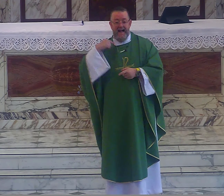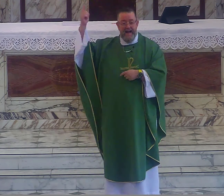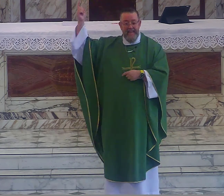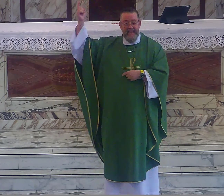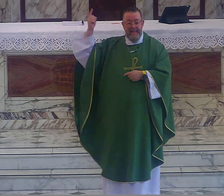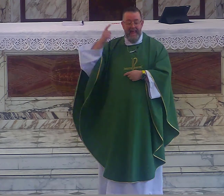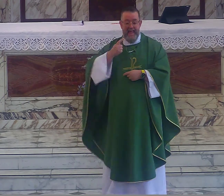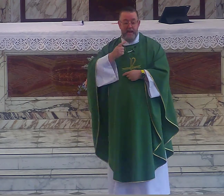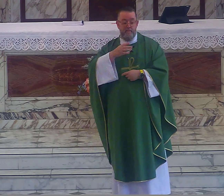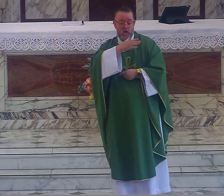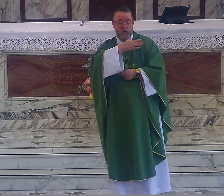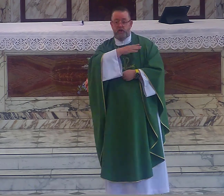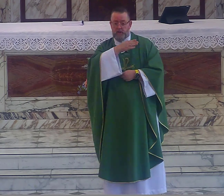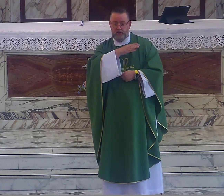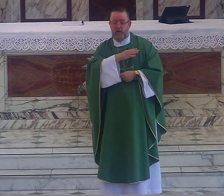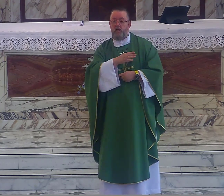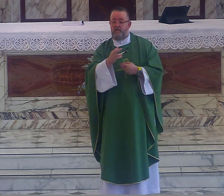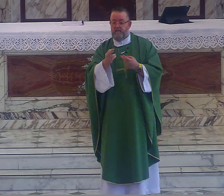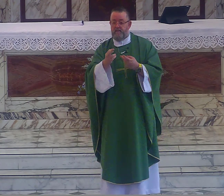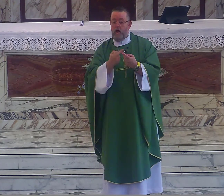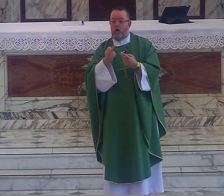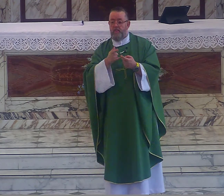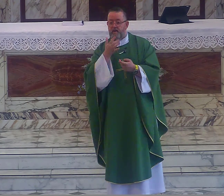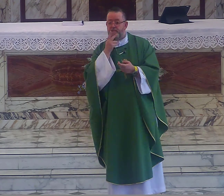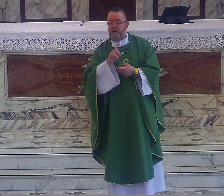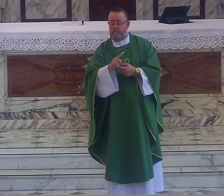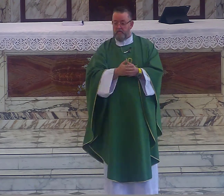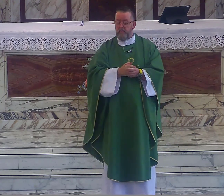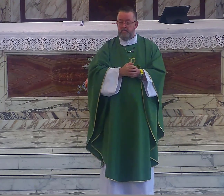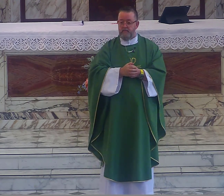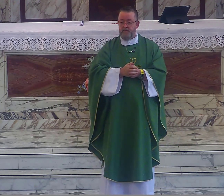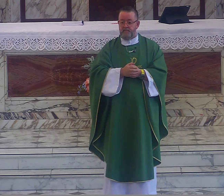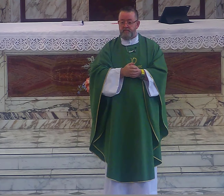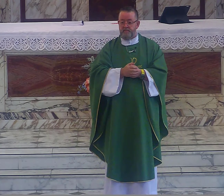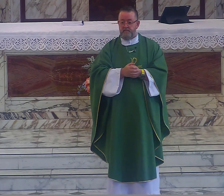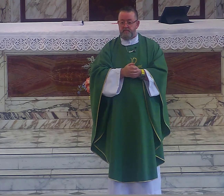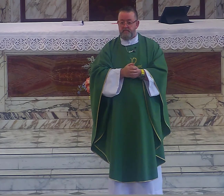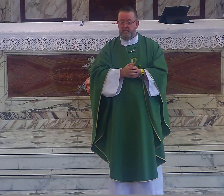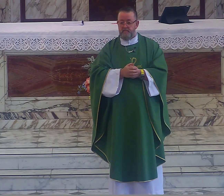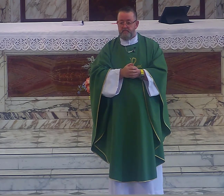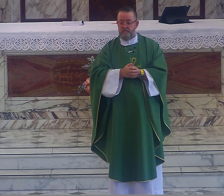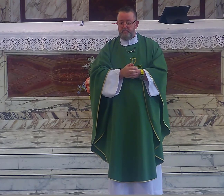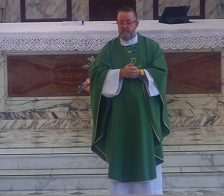served. I came to serve other people.